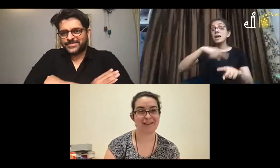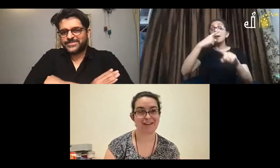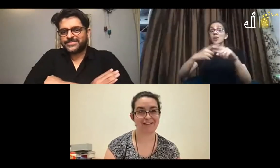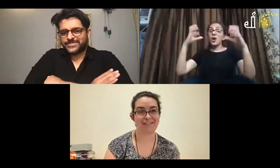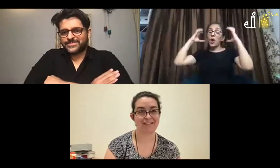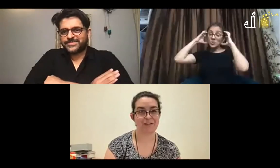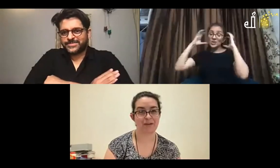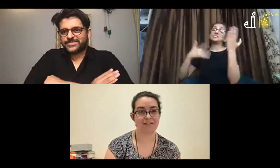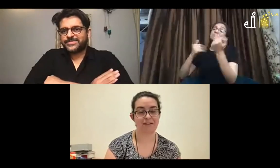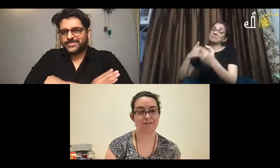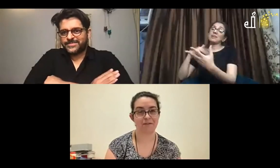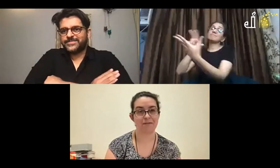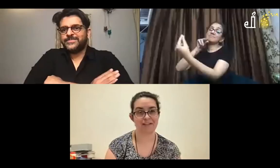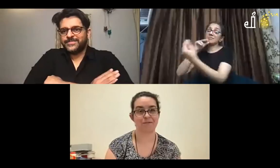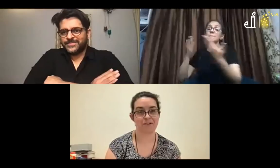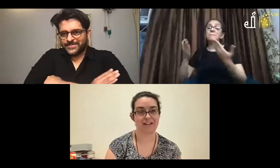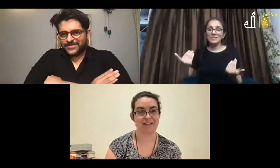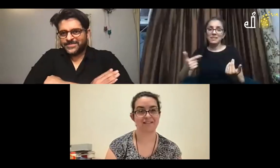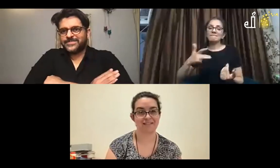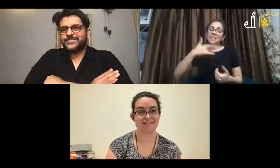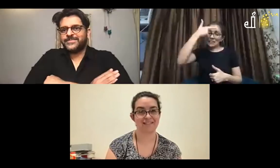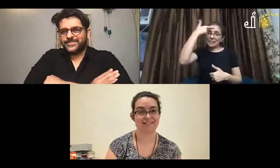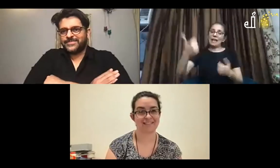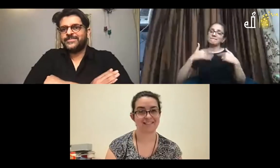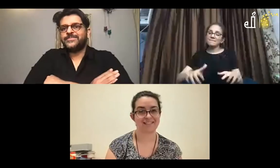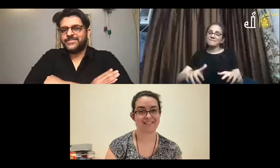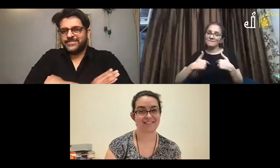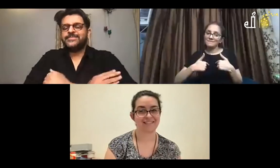audiologists about all of this as well. So I feel really fortunate.